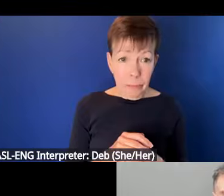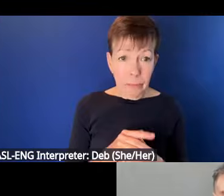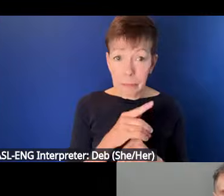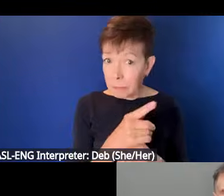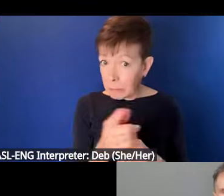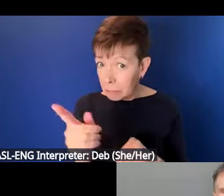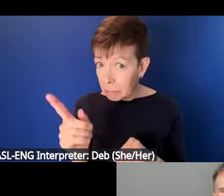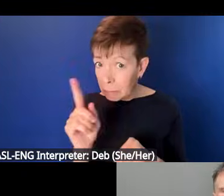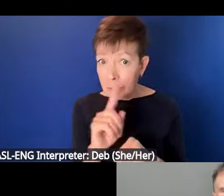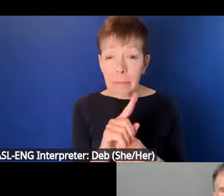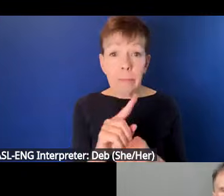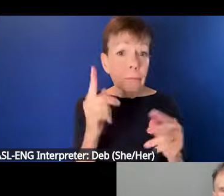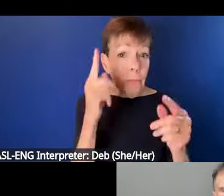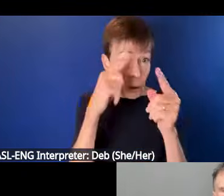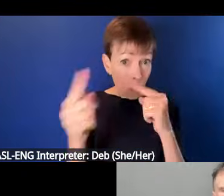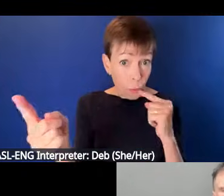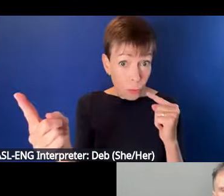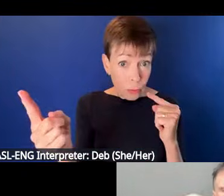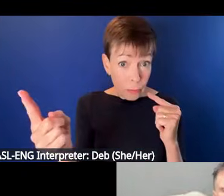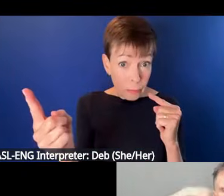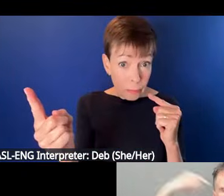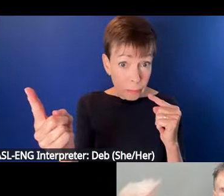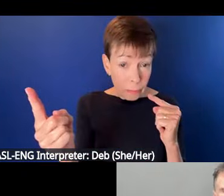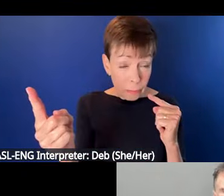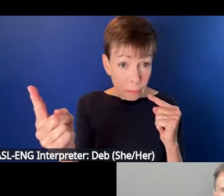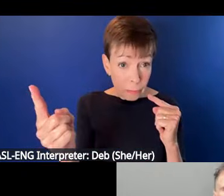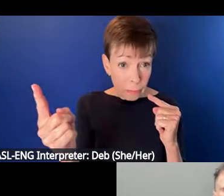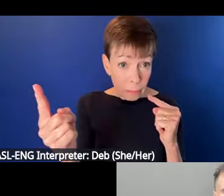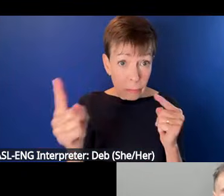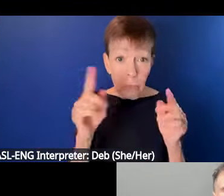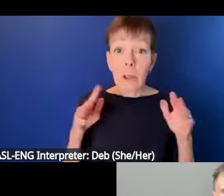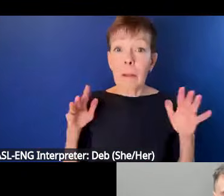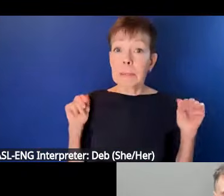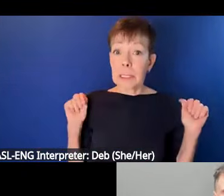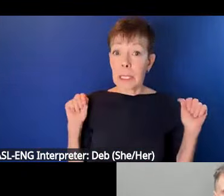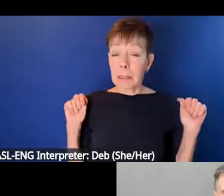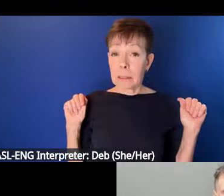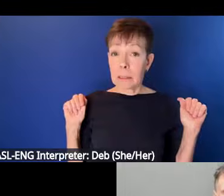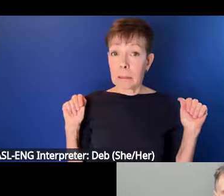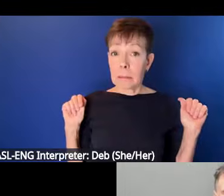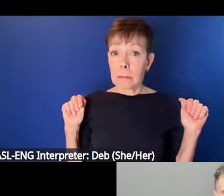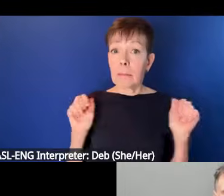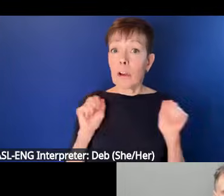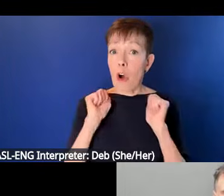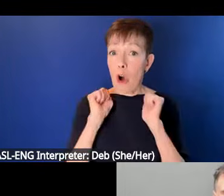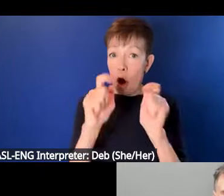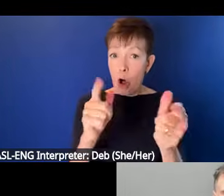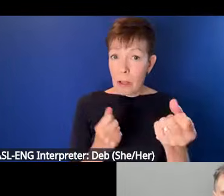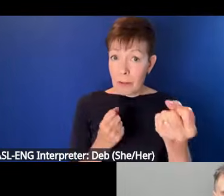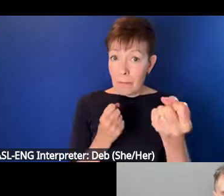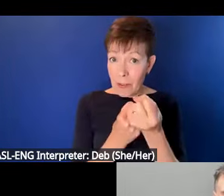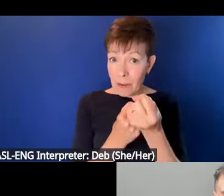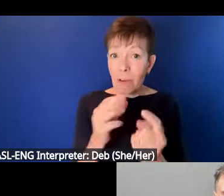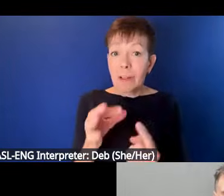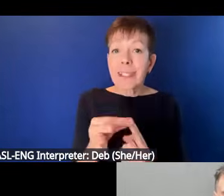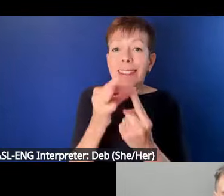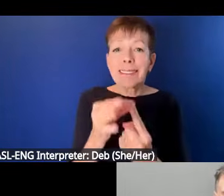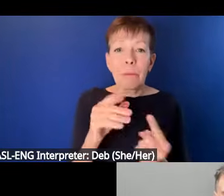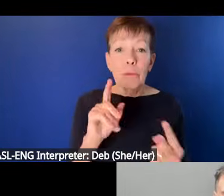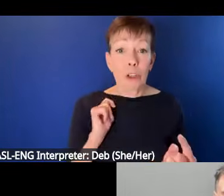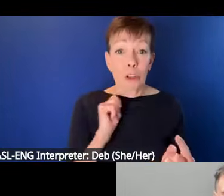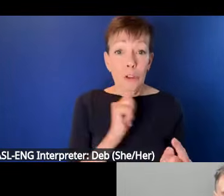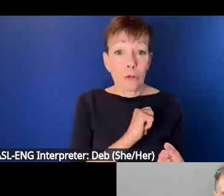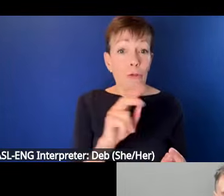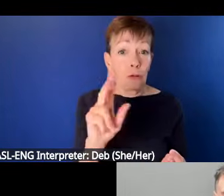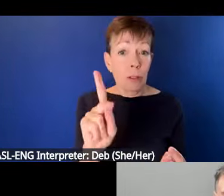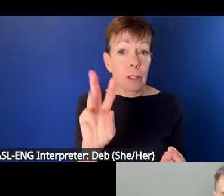And opposed? And abstaining. Okay, so that's all in favor with trustee Quan abstaining. Thank you,